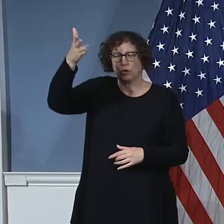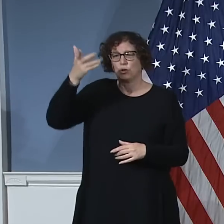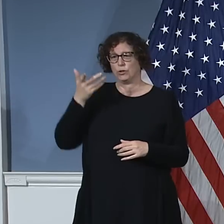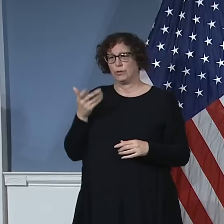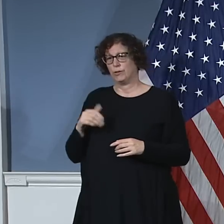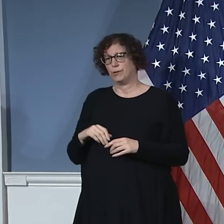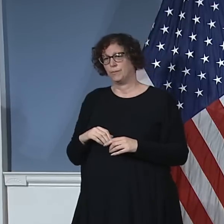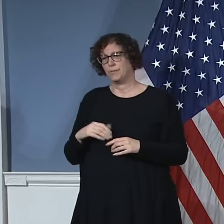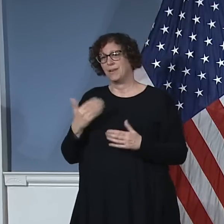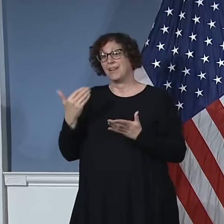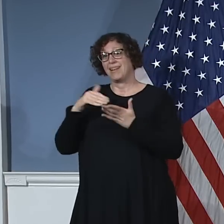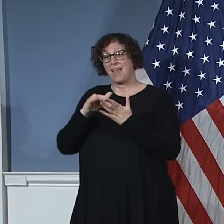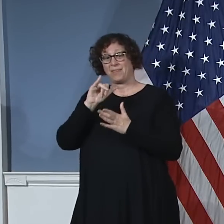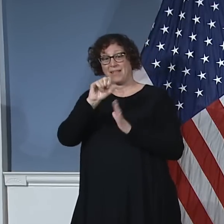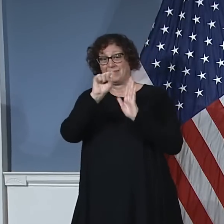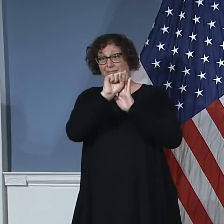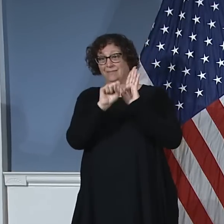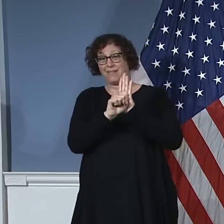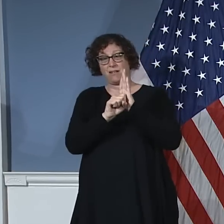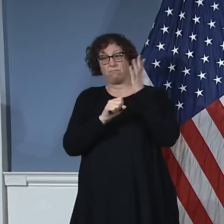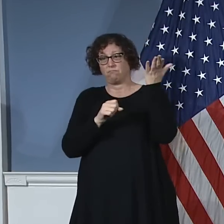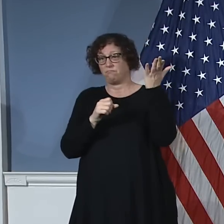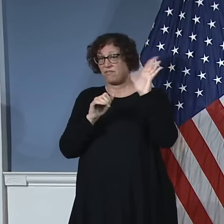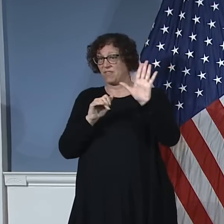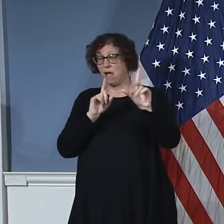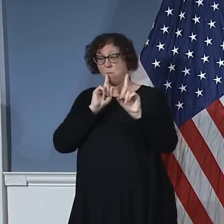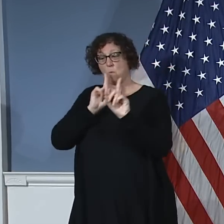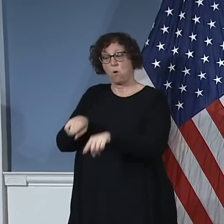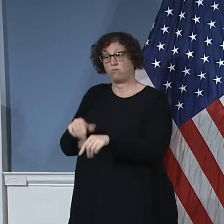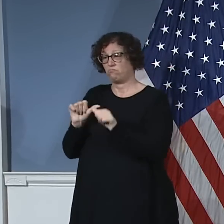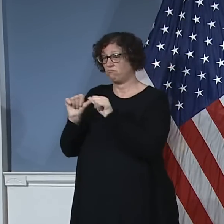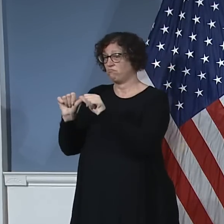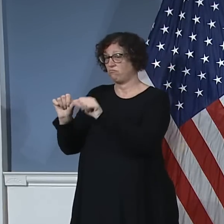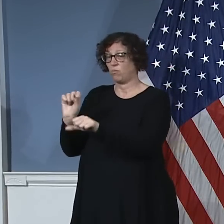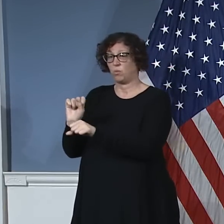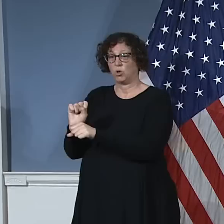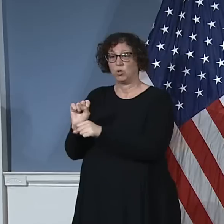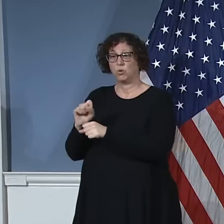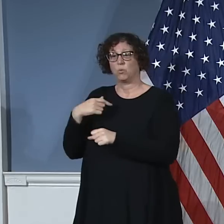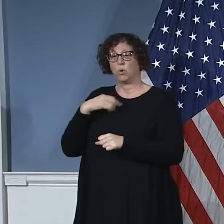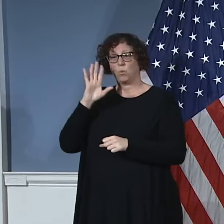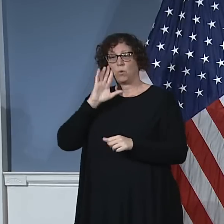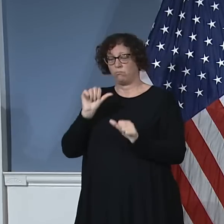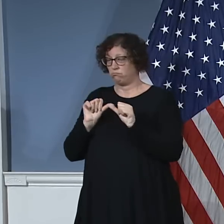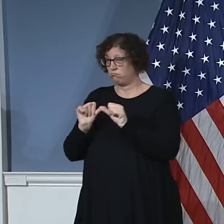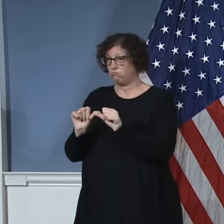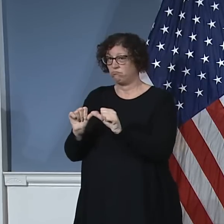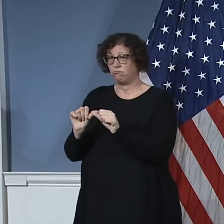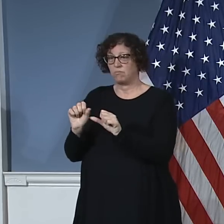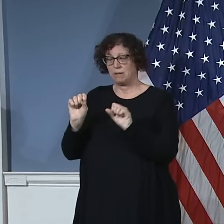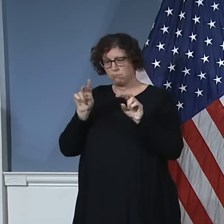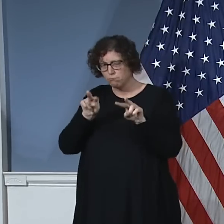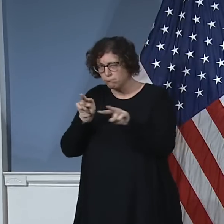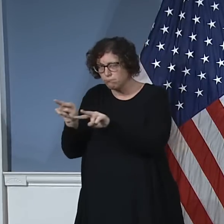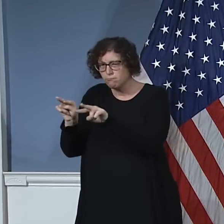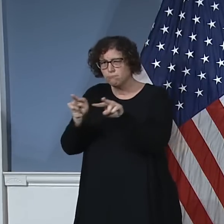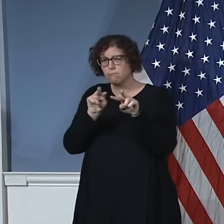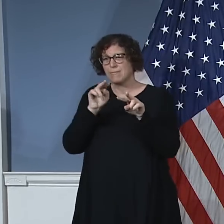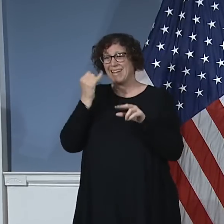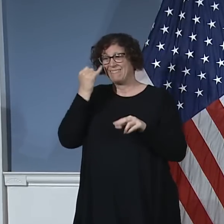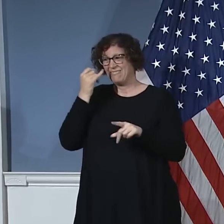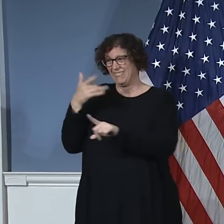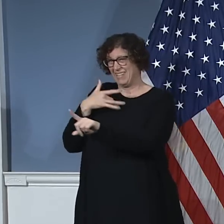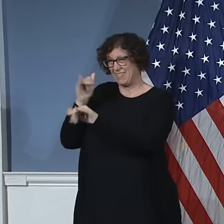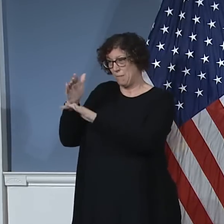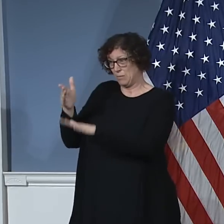is the same in California. But it's something we're going to monitor all the time. And if there's specific sites we don't think are safe for specific reasons, we